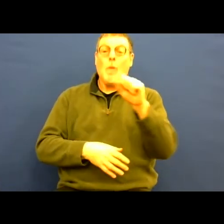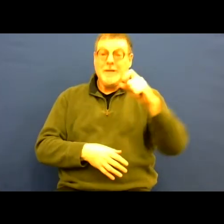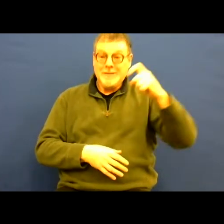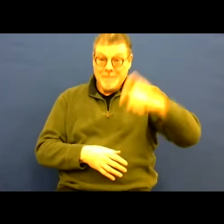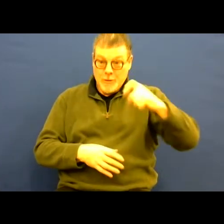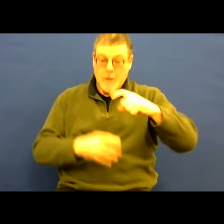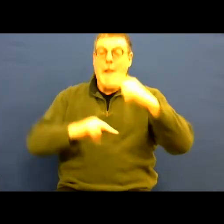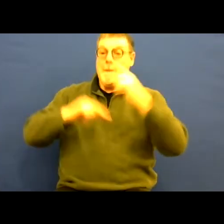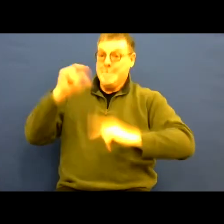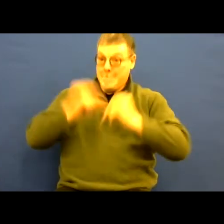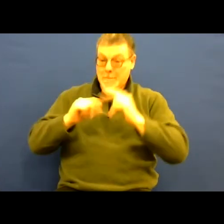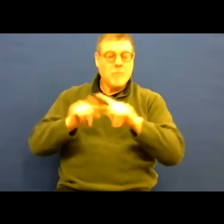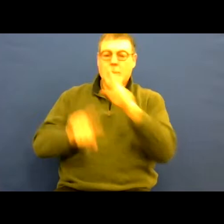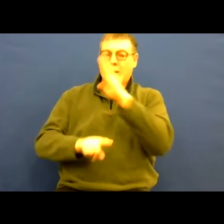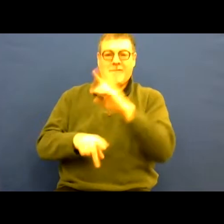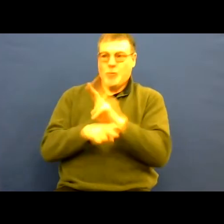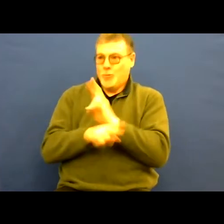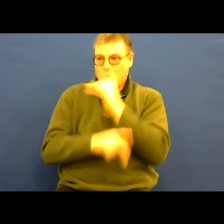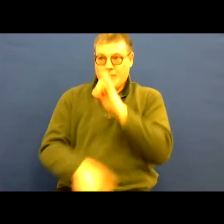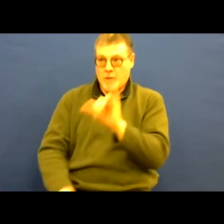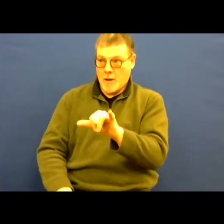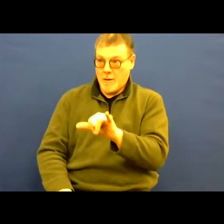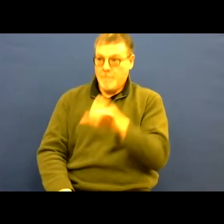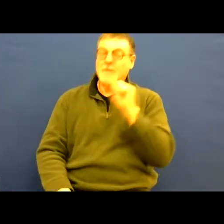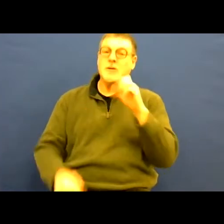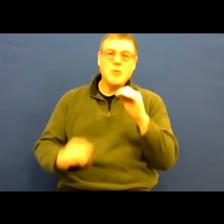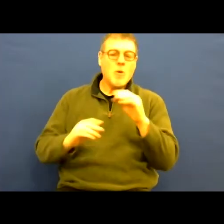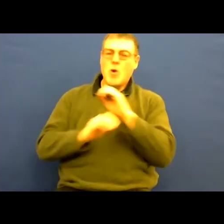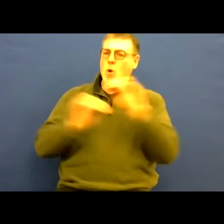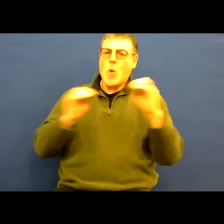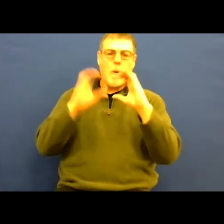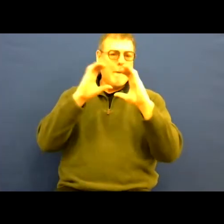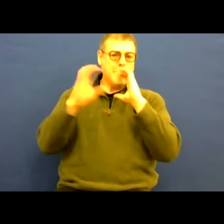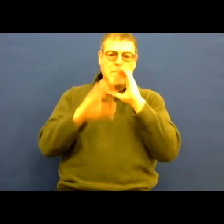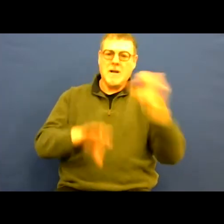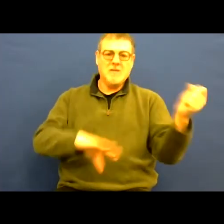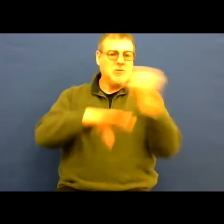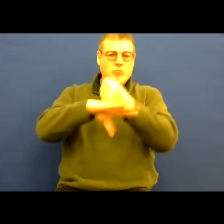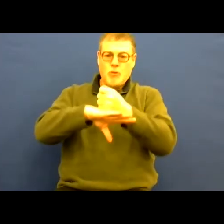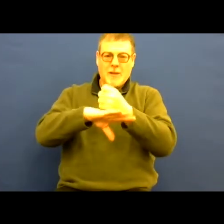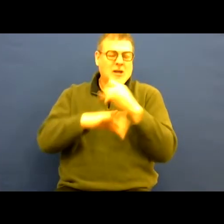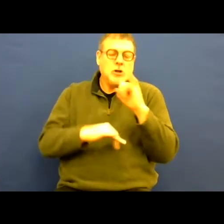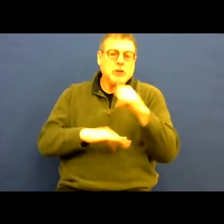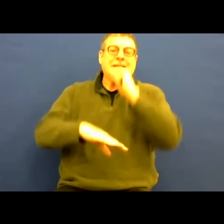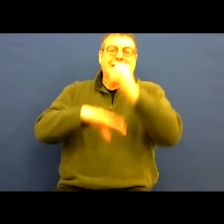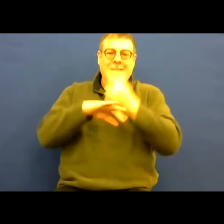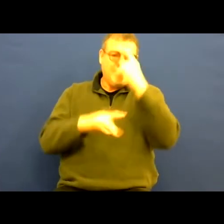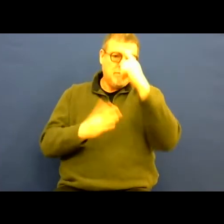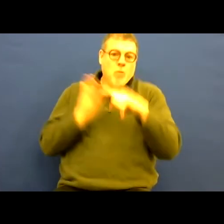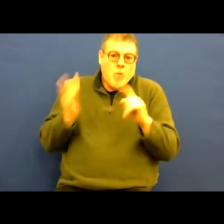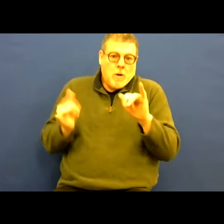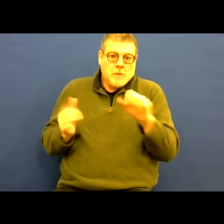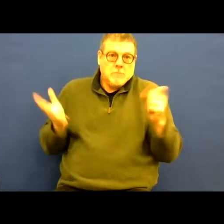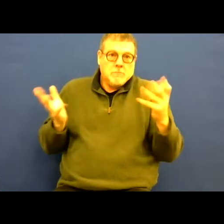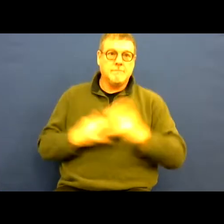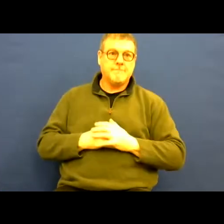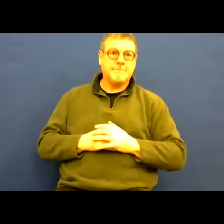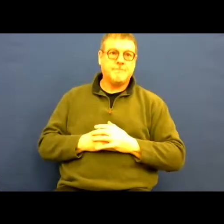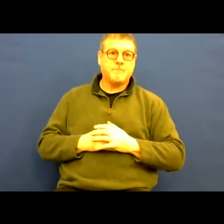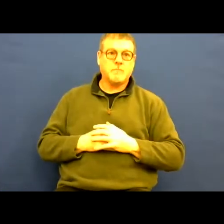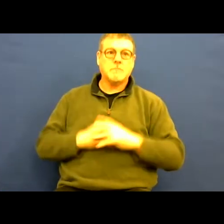was Gotcha. built and never used for that. So there's no major communications, I think, brought into there. So they're just set up for what they are,